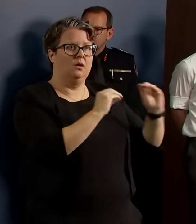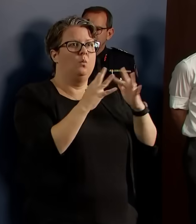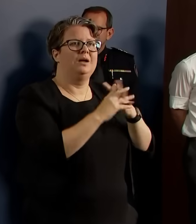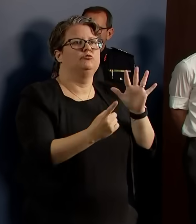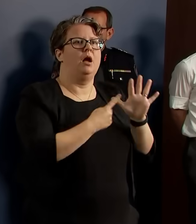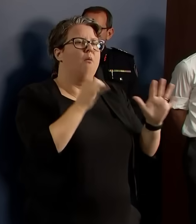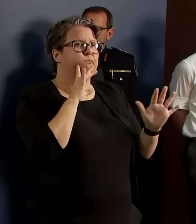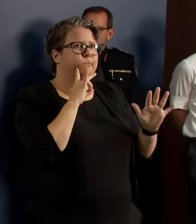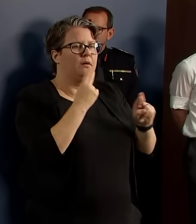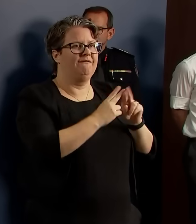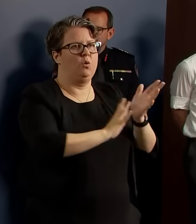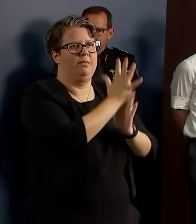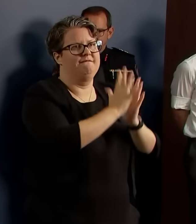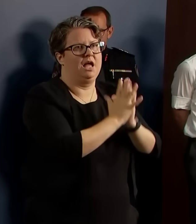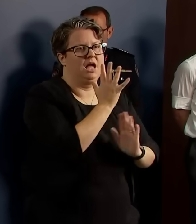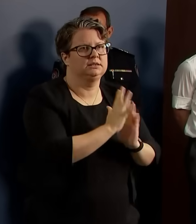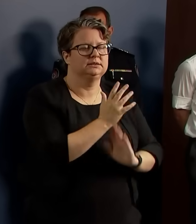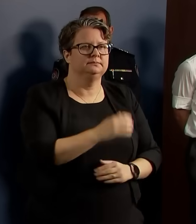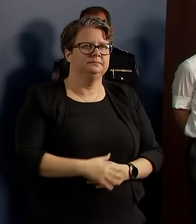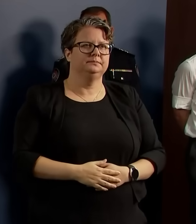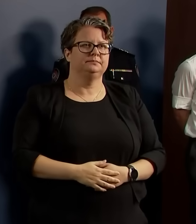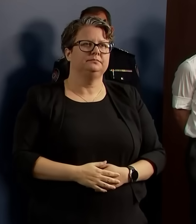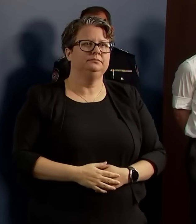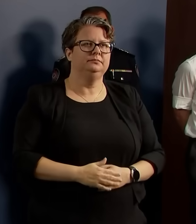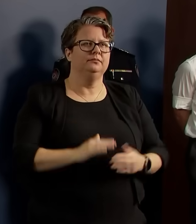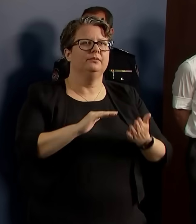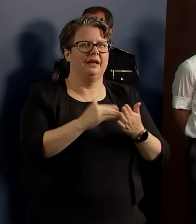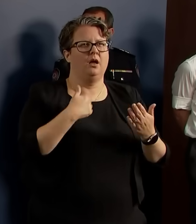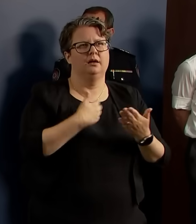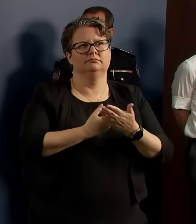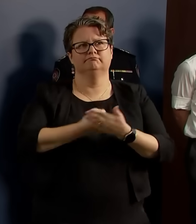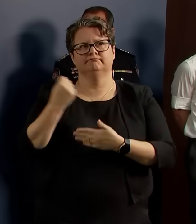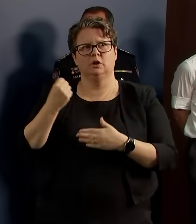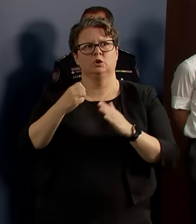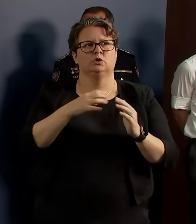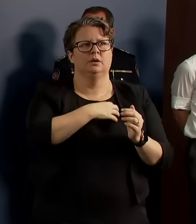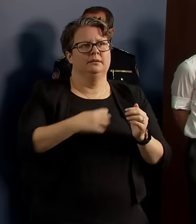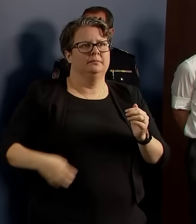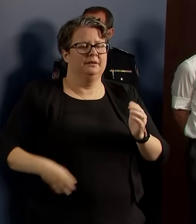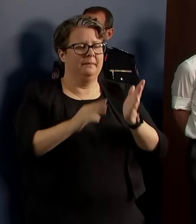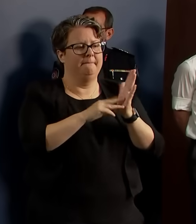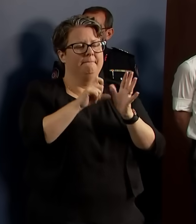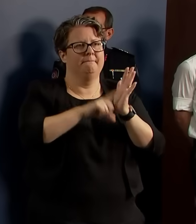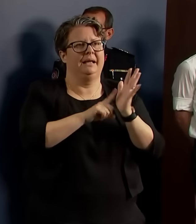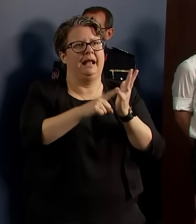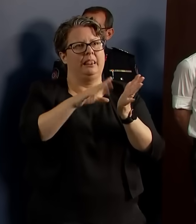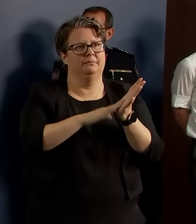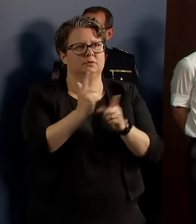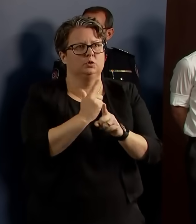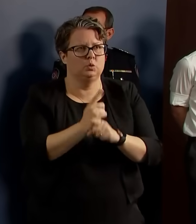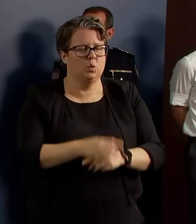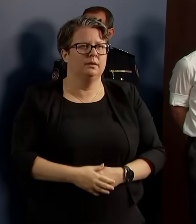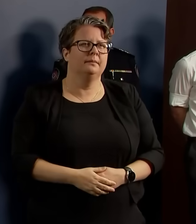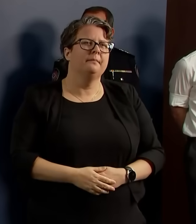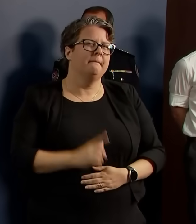with that effort as well. I'll let Minister McCallum go through this in detail, but as the Deputy Premier mentioned, we're also pleased today to